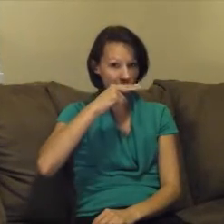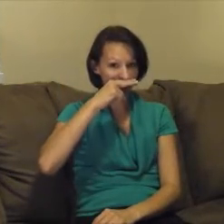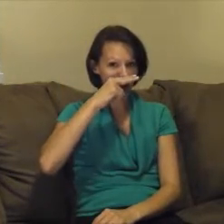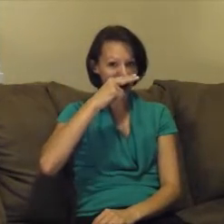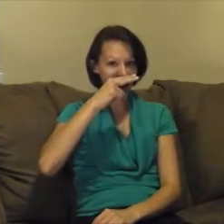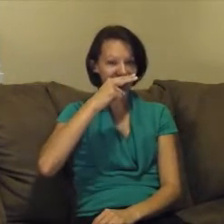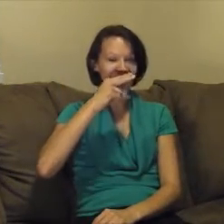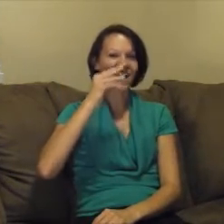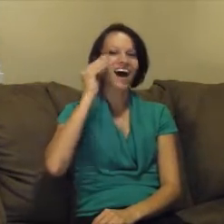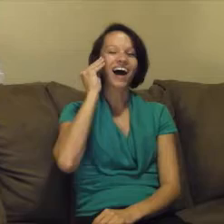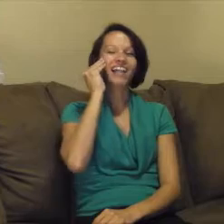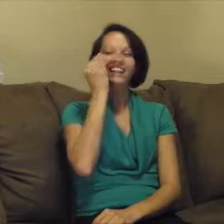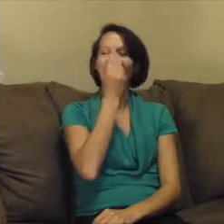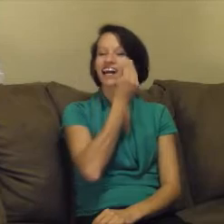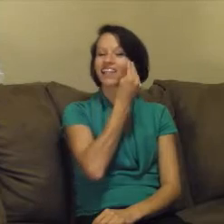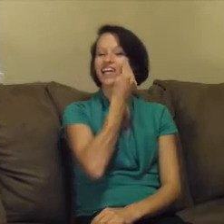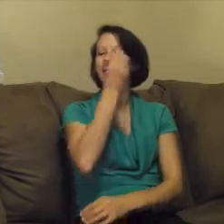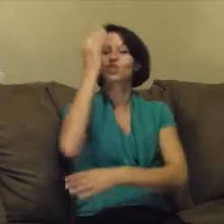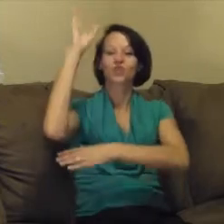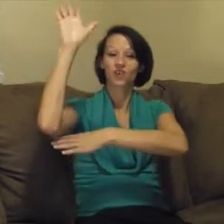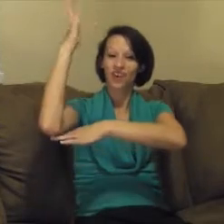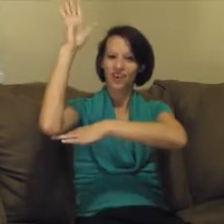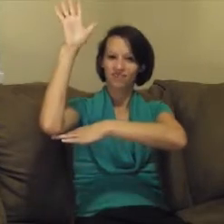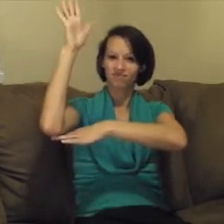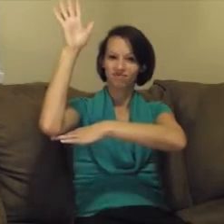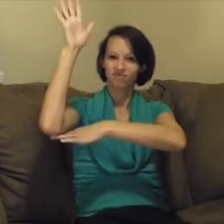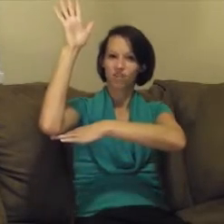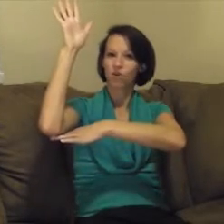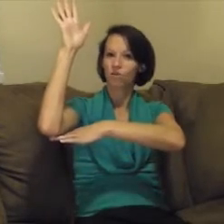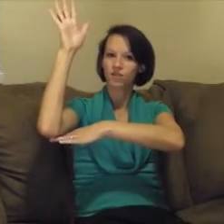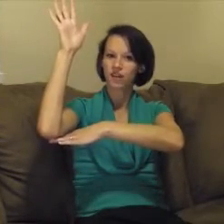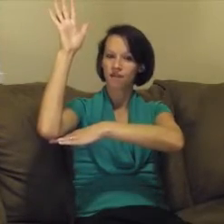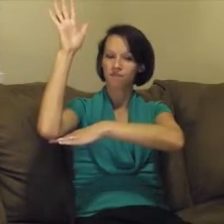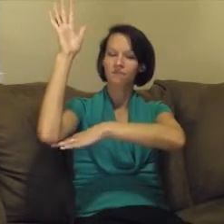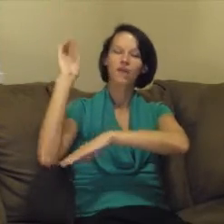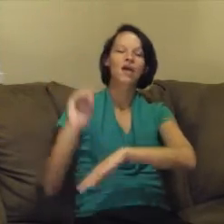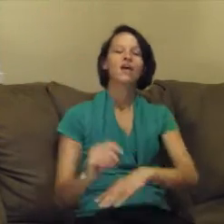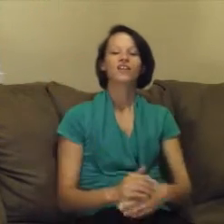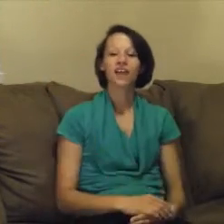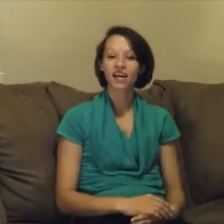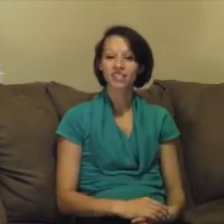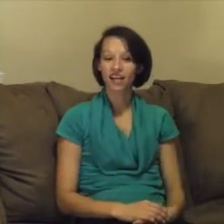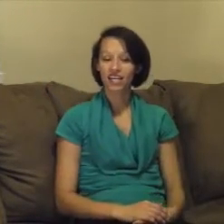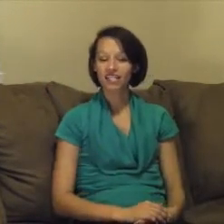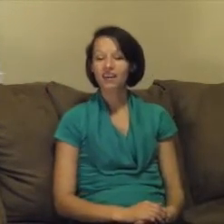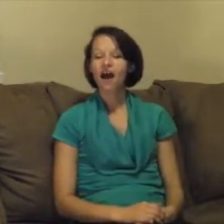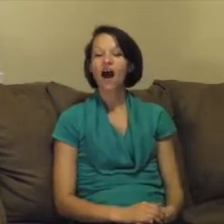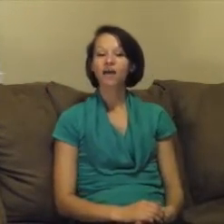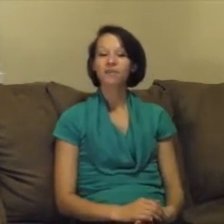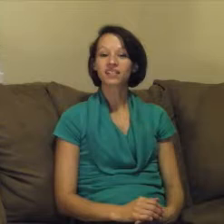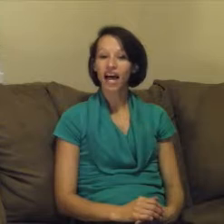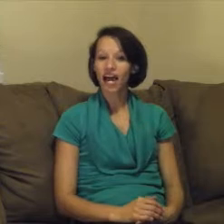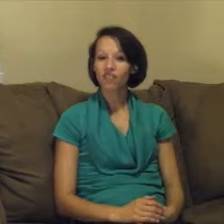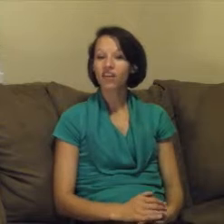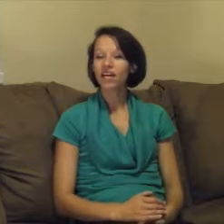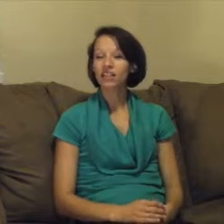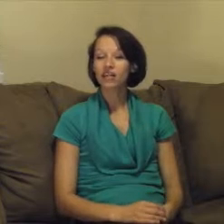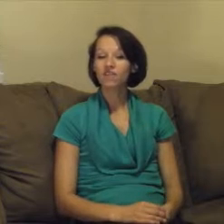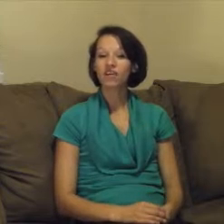walk by a lilac tree. You're almost done. The last line is, I'm glad that I live in